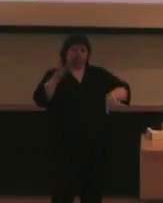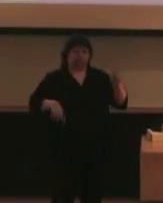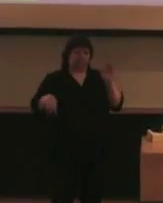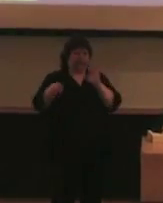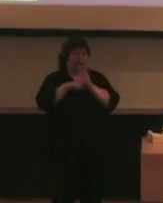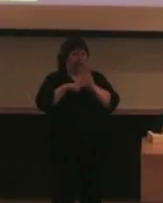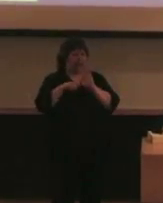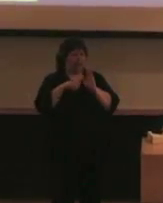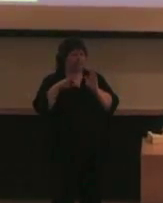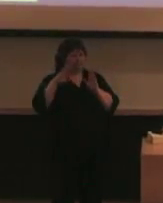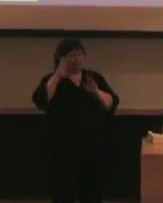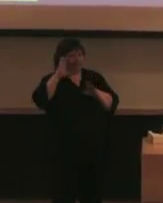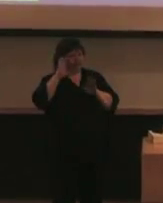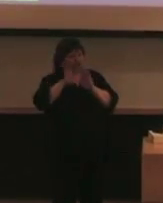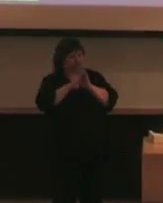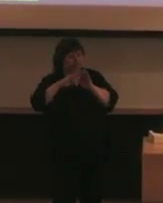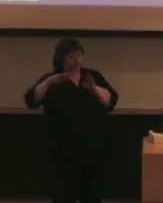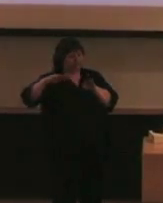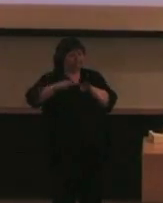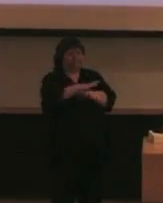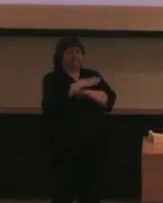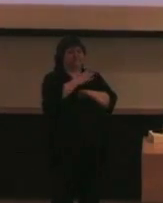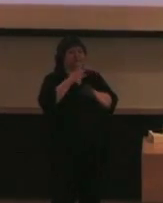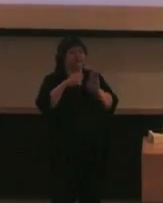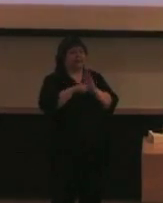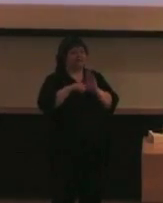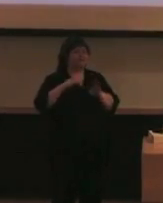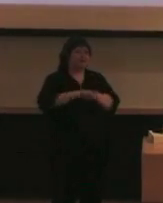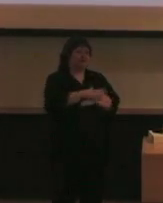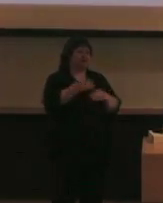different pictures that we've utilized with our patients.